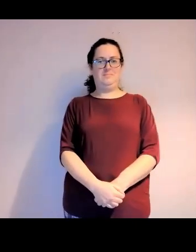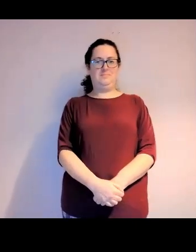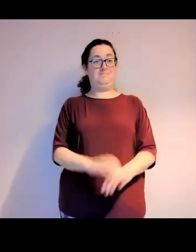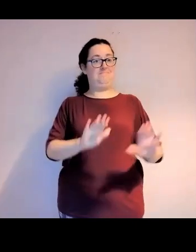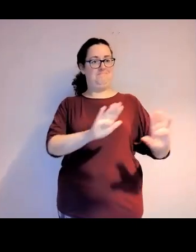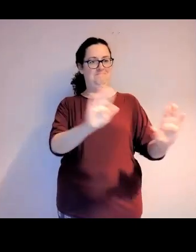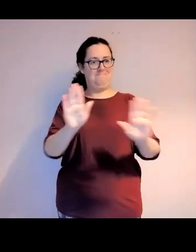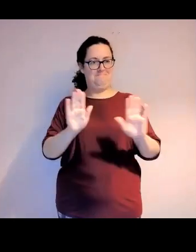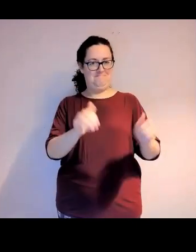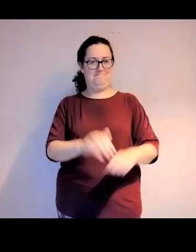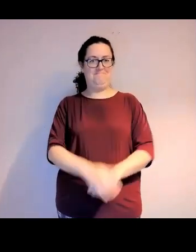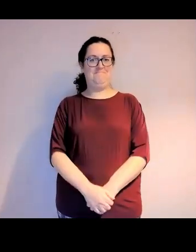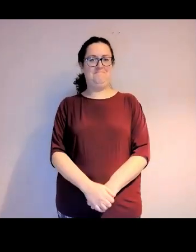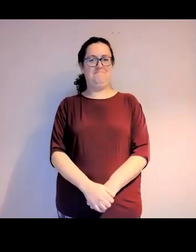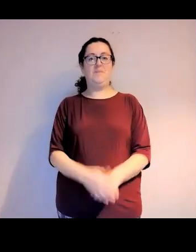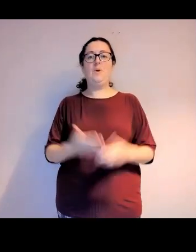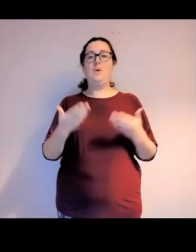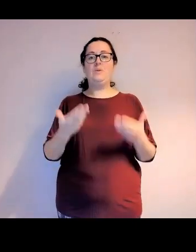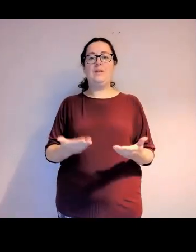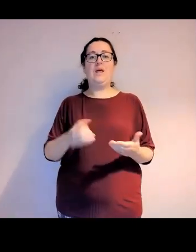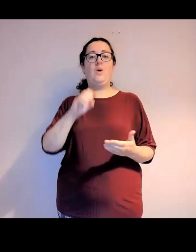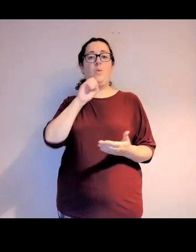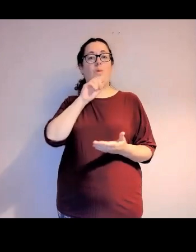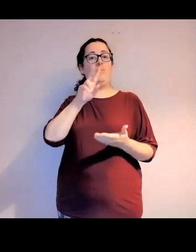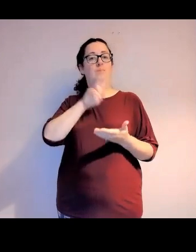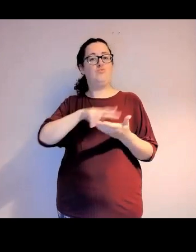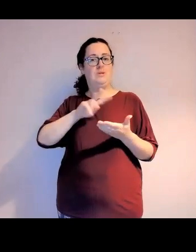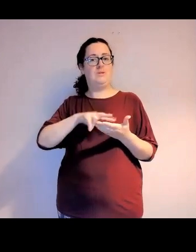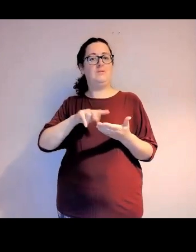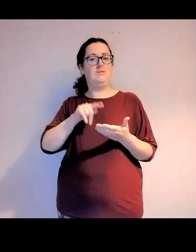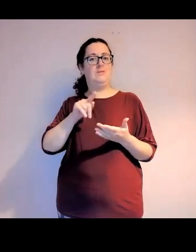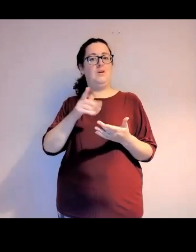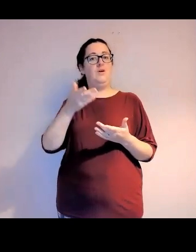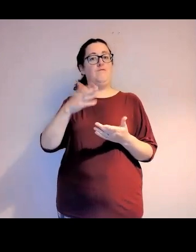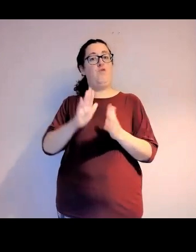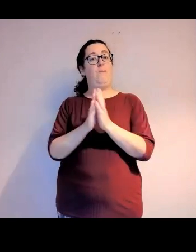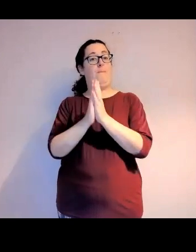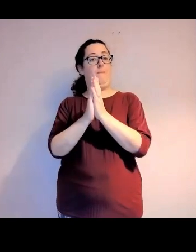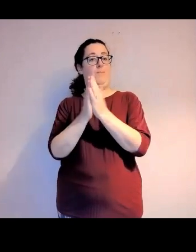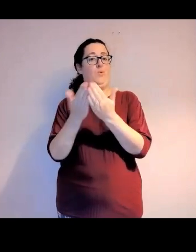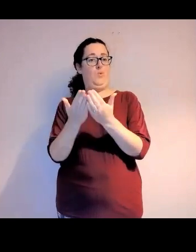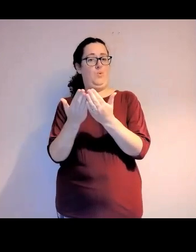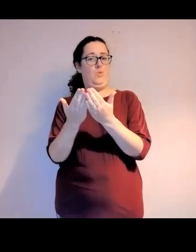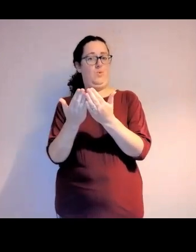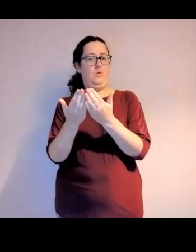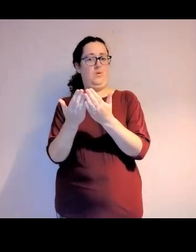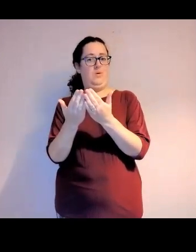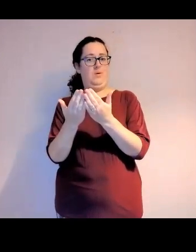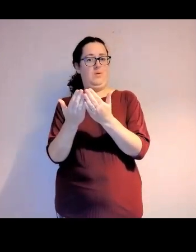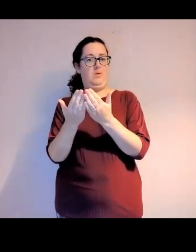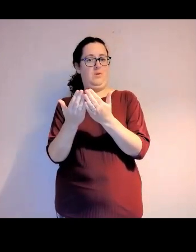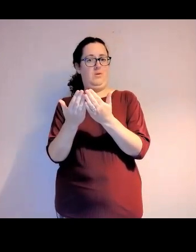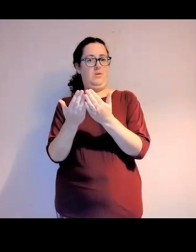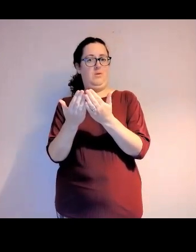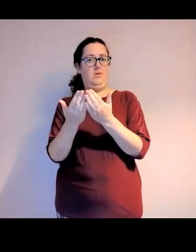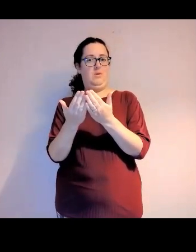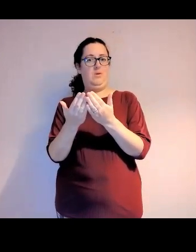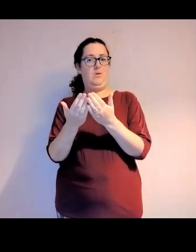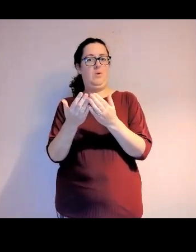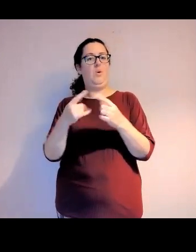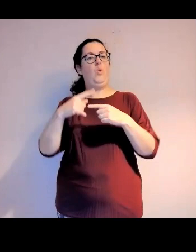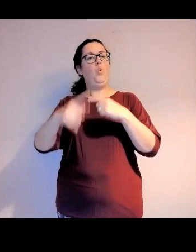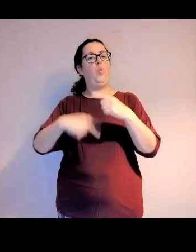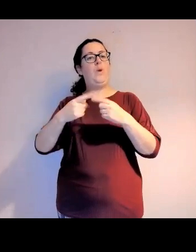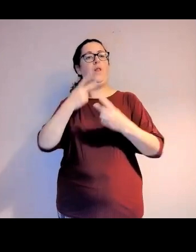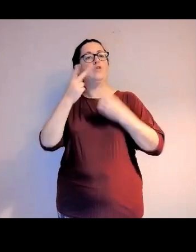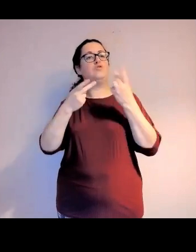Hello. Today I'm going to be reading the poem from this book from Wheel Song Press.